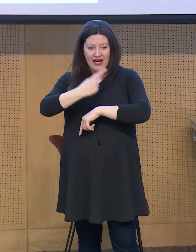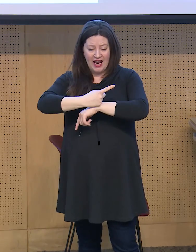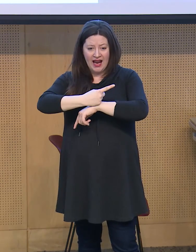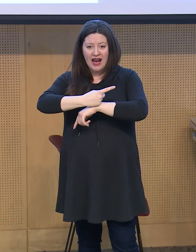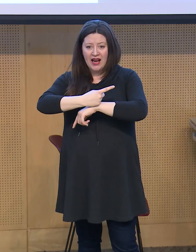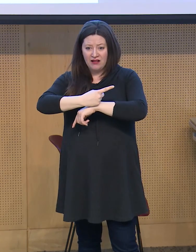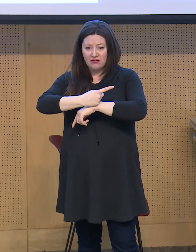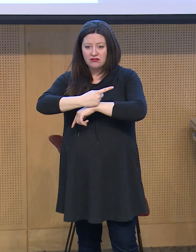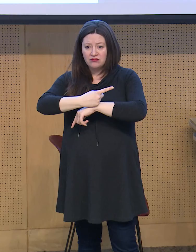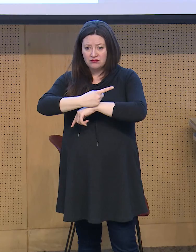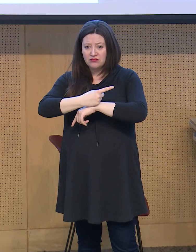campus.